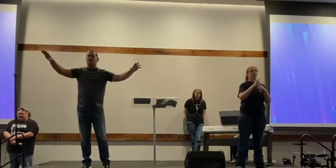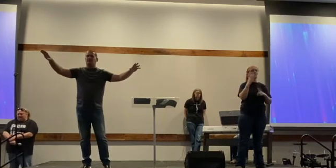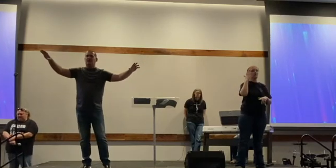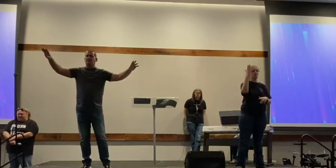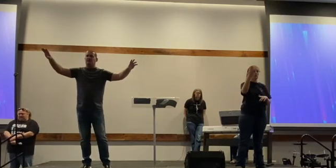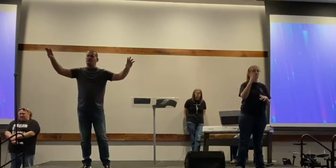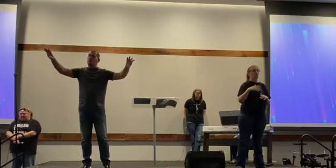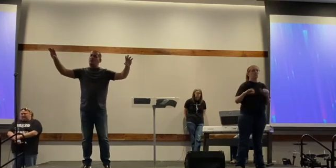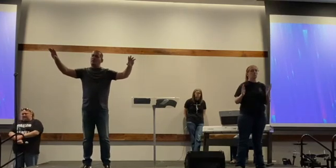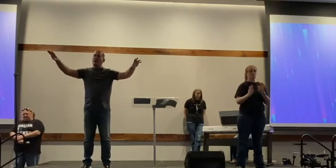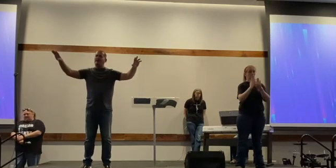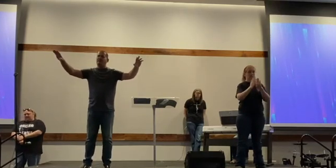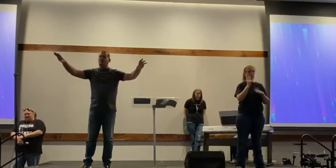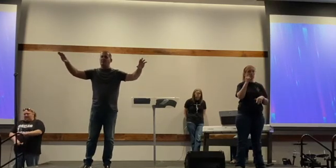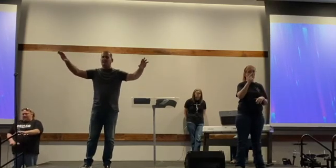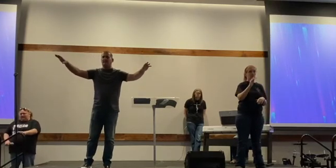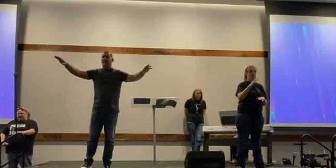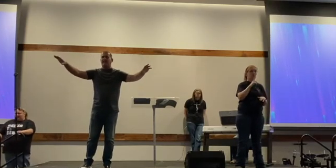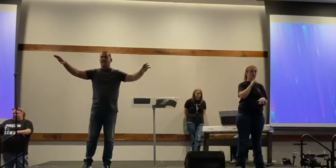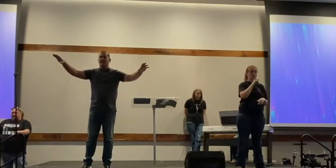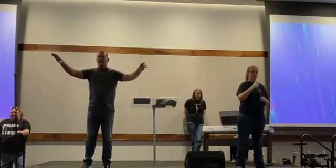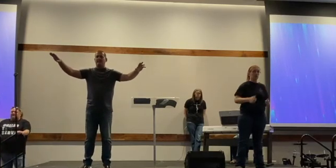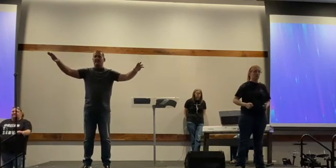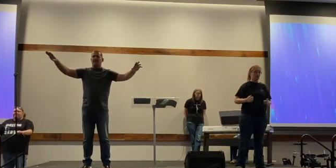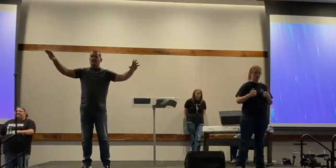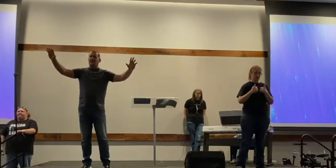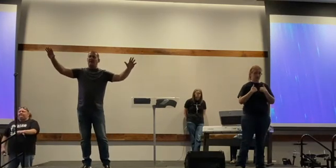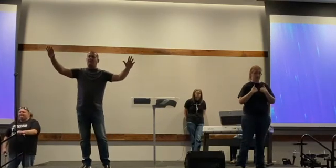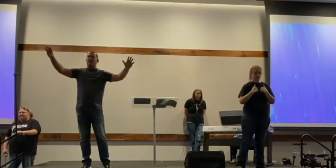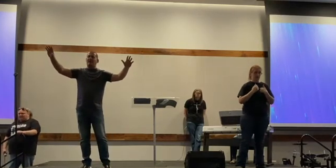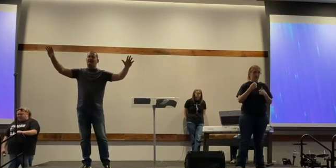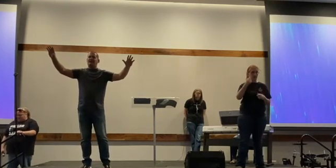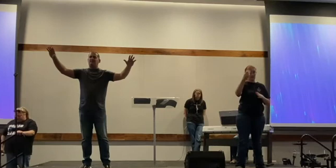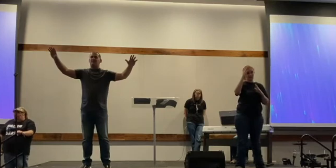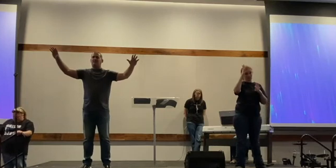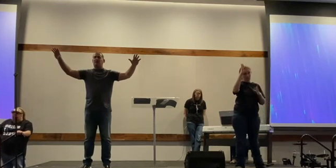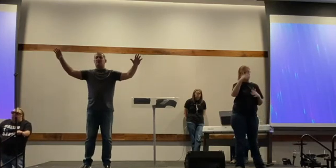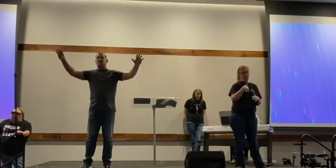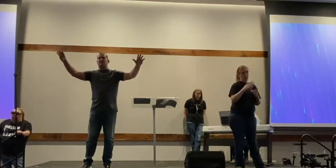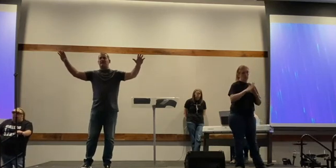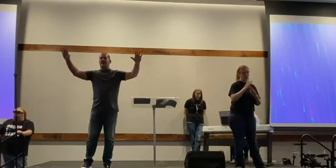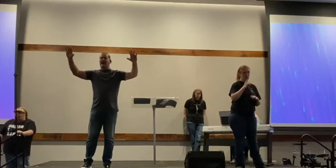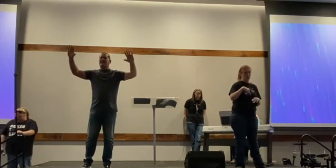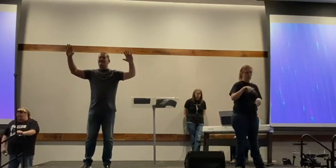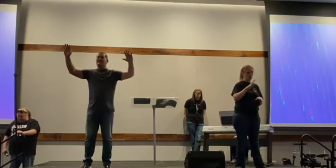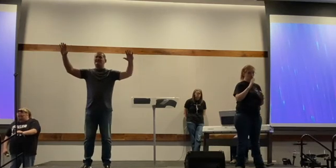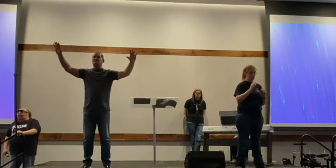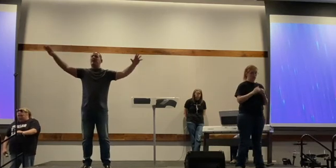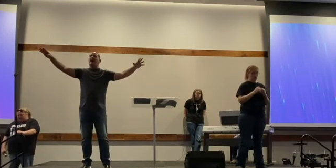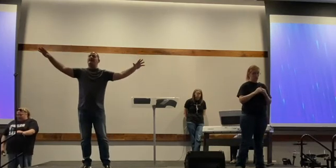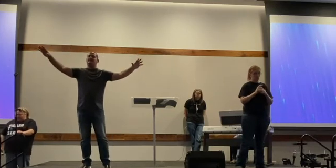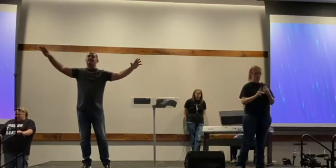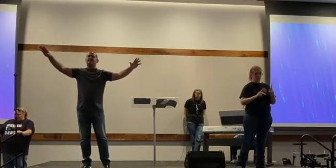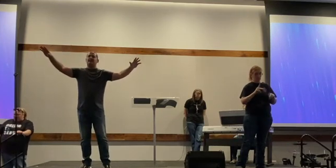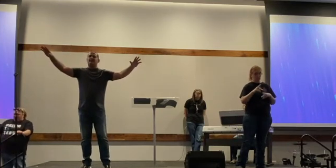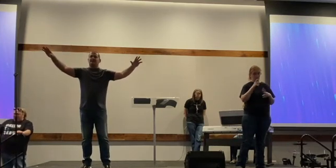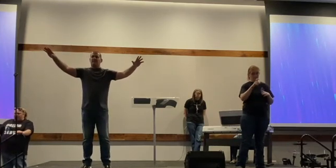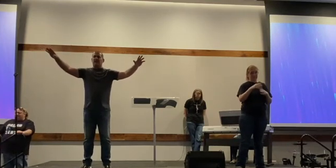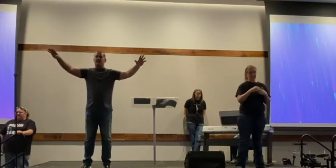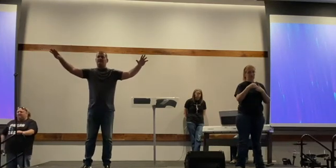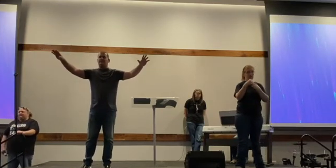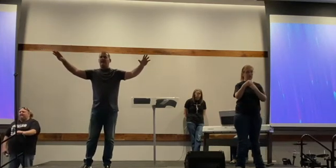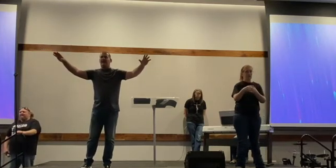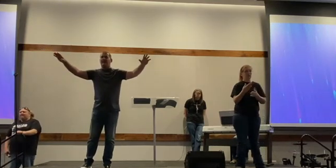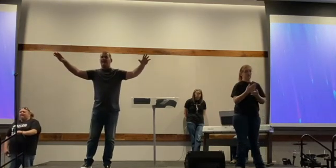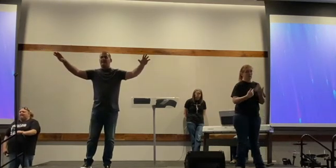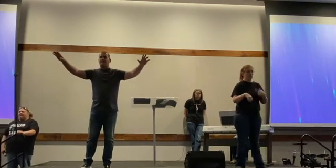embrace you, because you are the way, the truth, and the life. Father, I pray, God, that you be with those who are saying, I just need some guidance into some